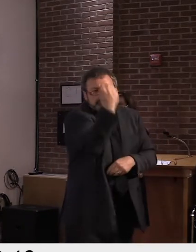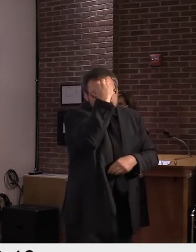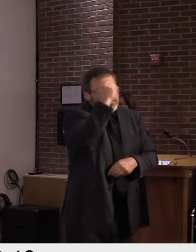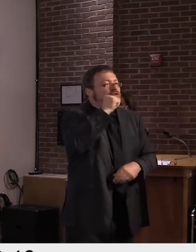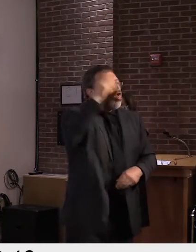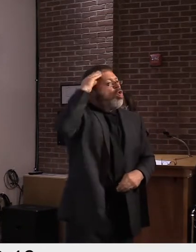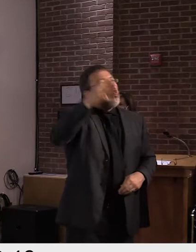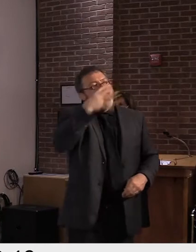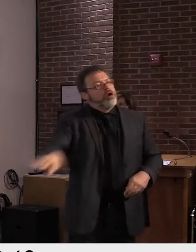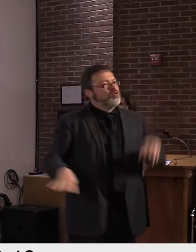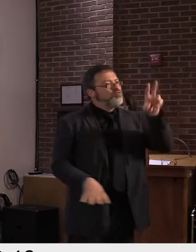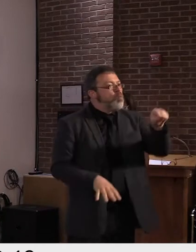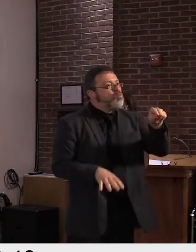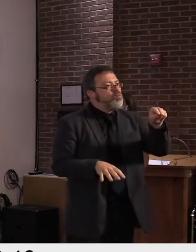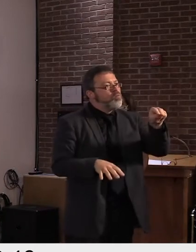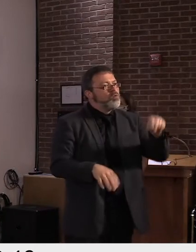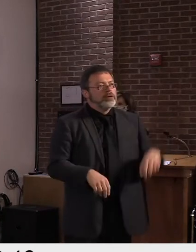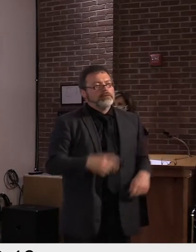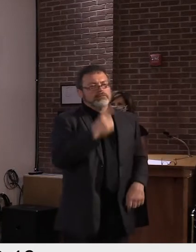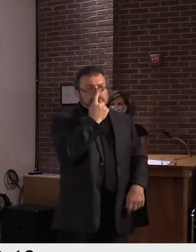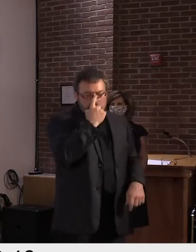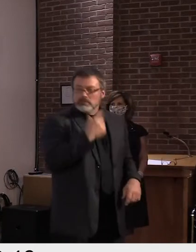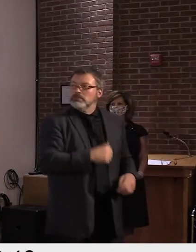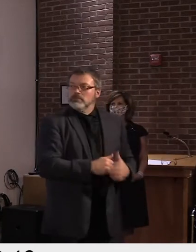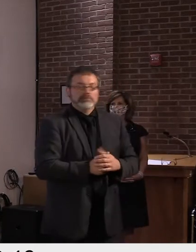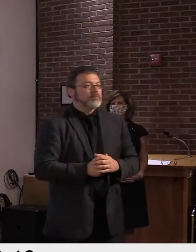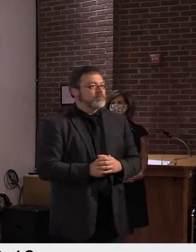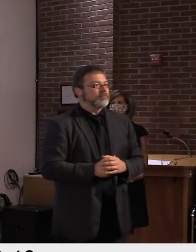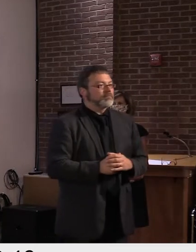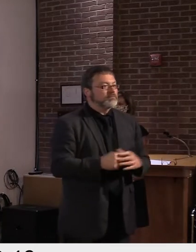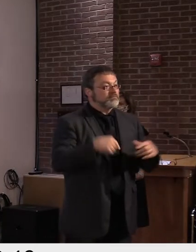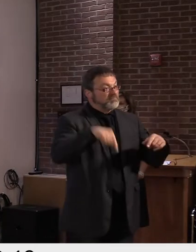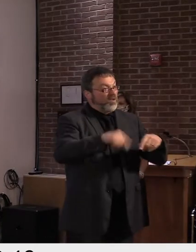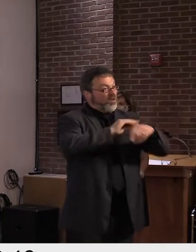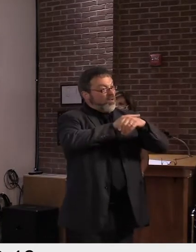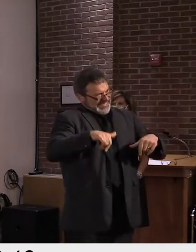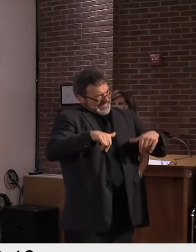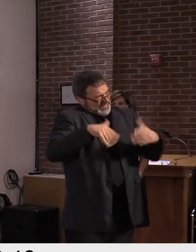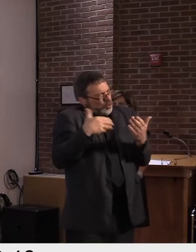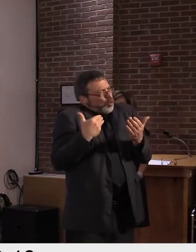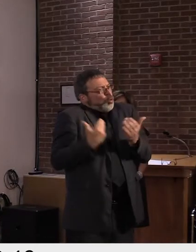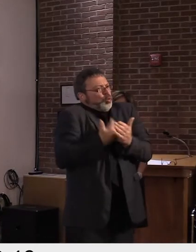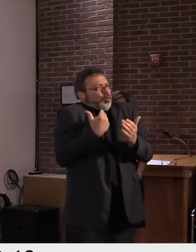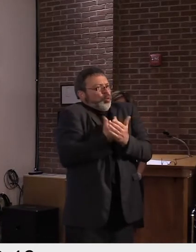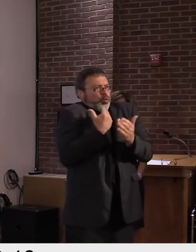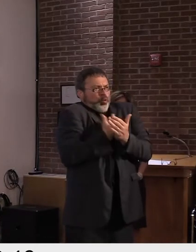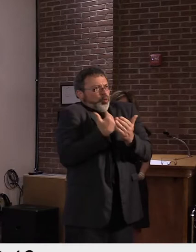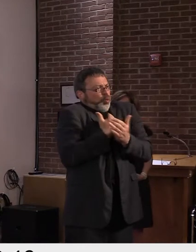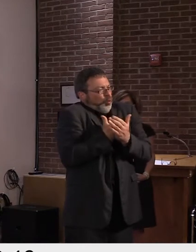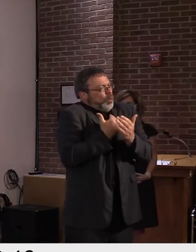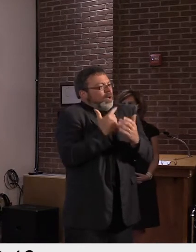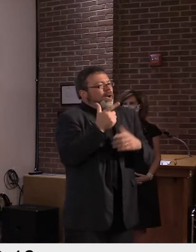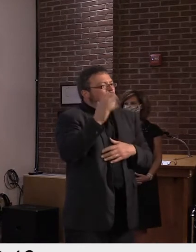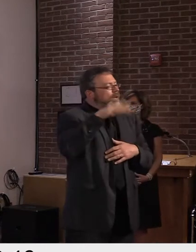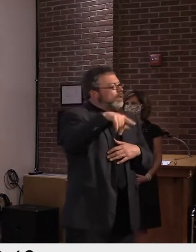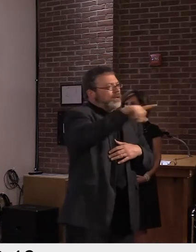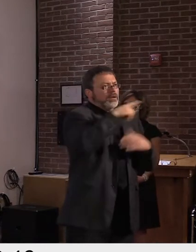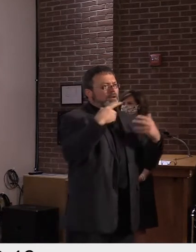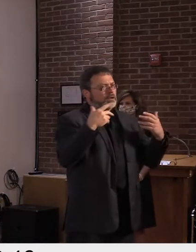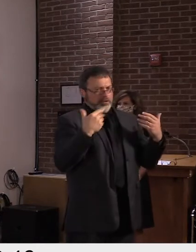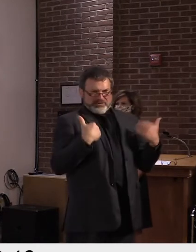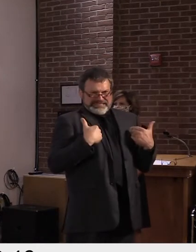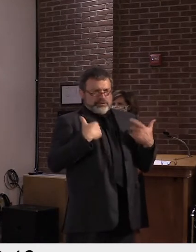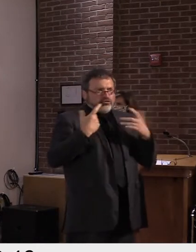COVID-19 is new to the human race. We know a lot about it, but we're also learning, and day to